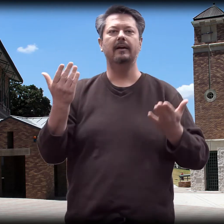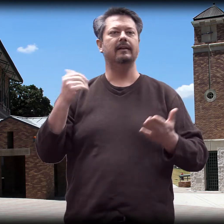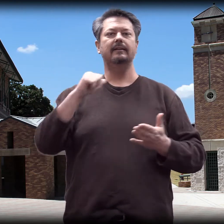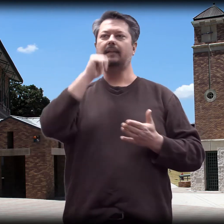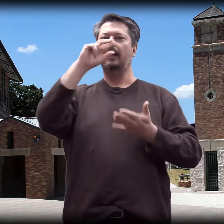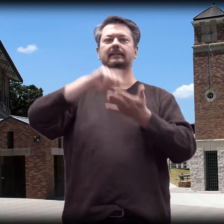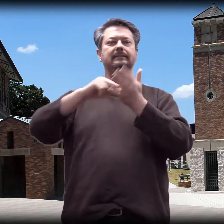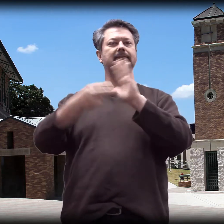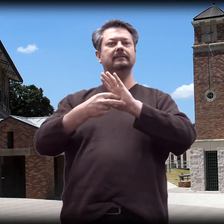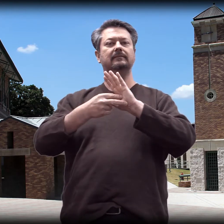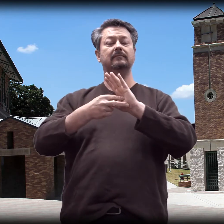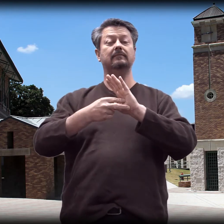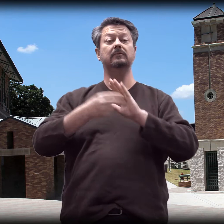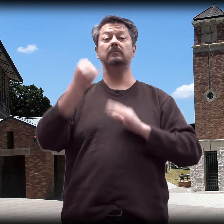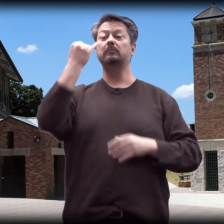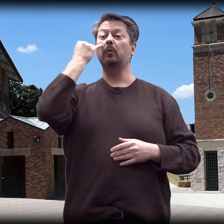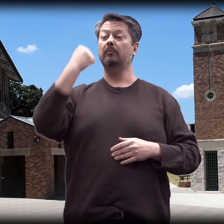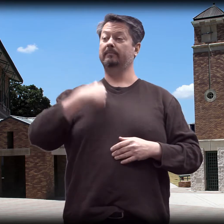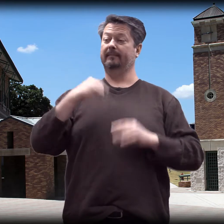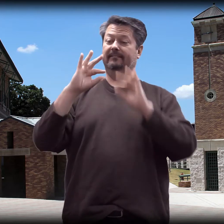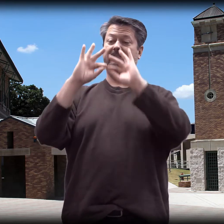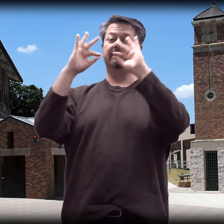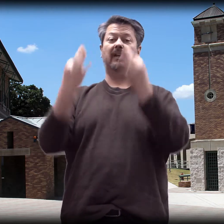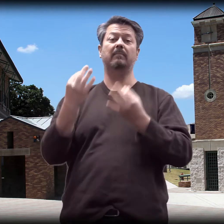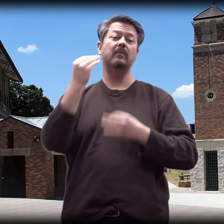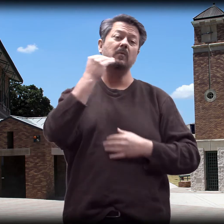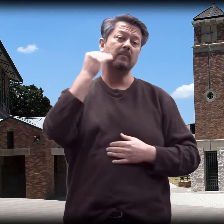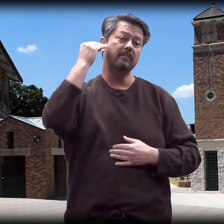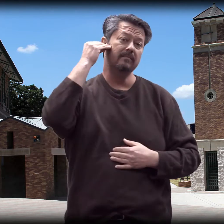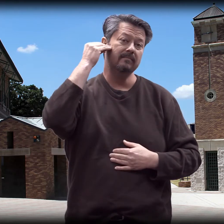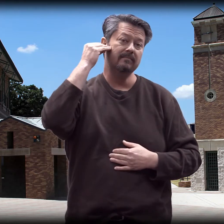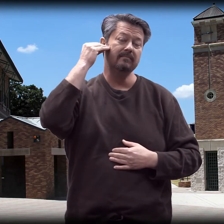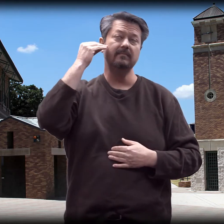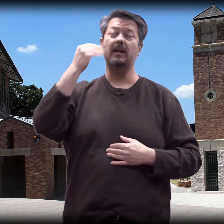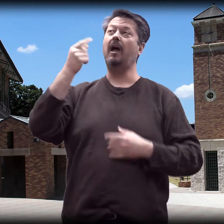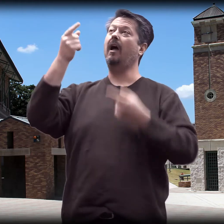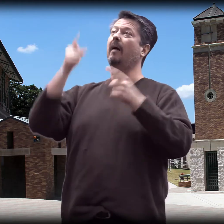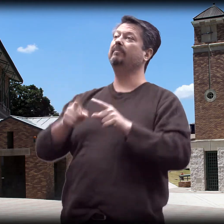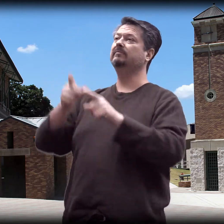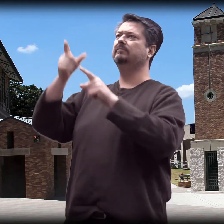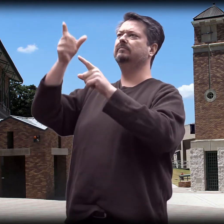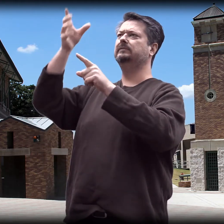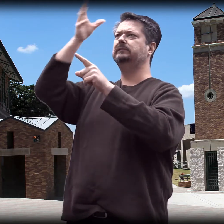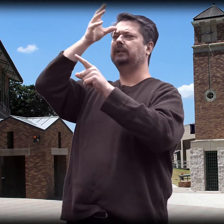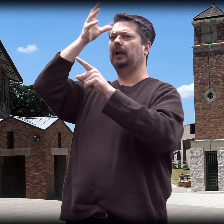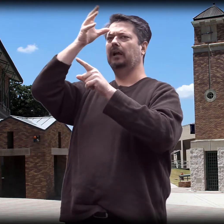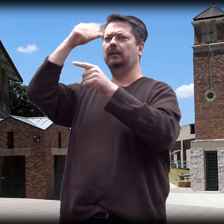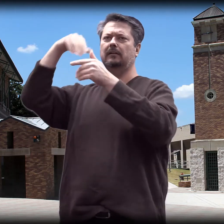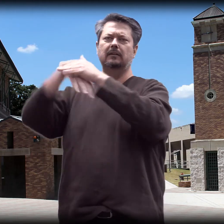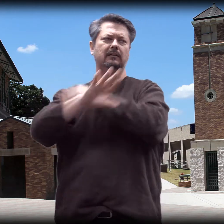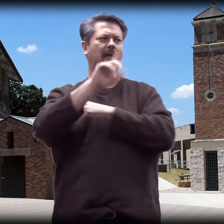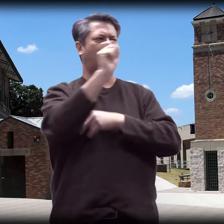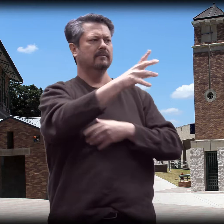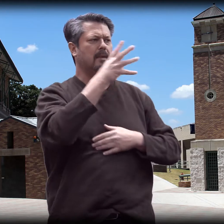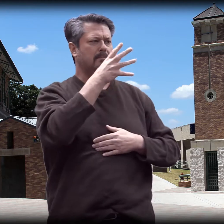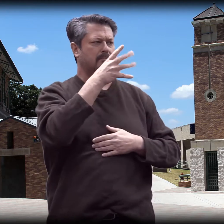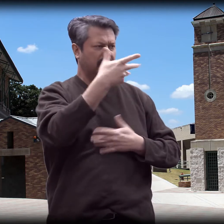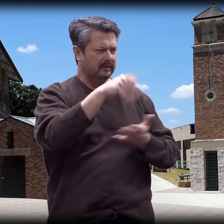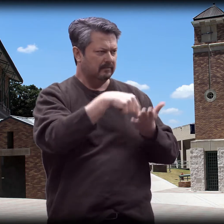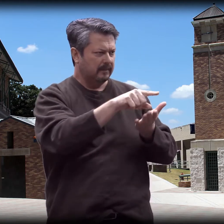that are going on. It's unintentional learning. It's incidental learning. If you happen to be at home, you have a family at home, and the dad asks the mom, "Did you pay the